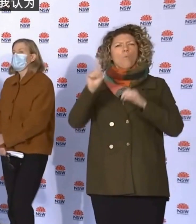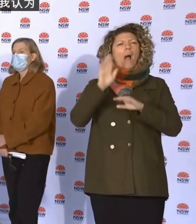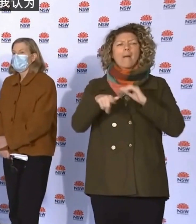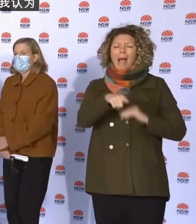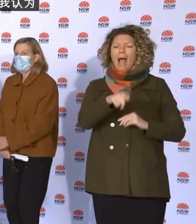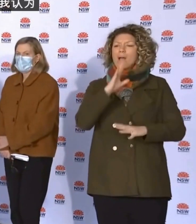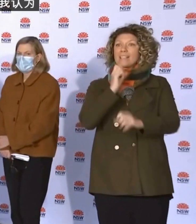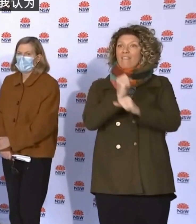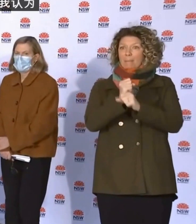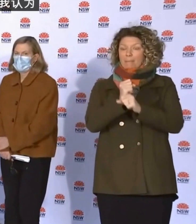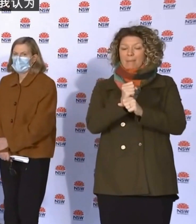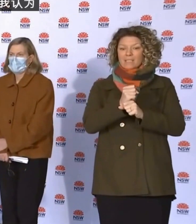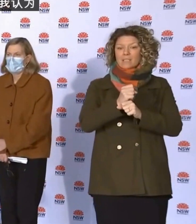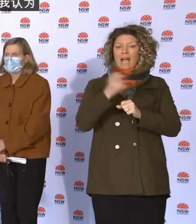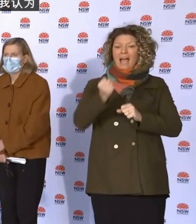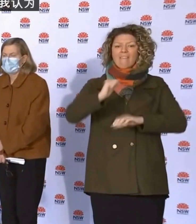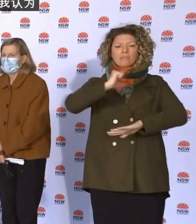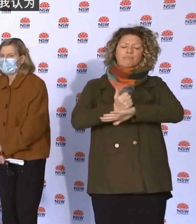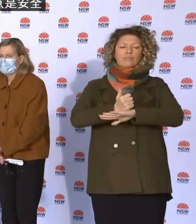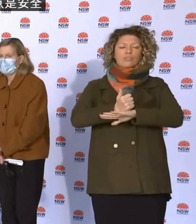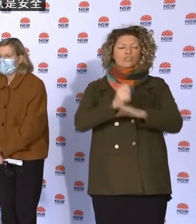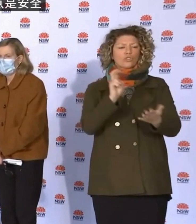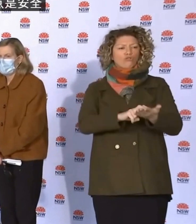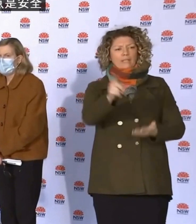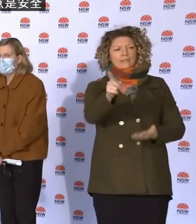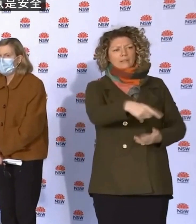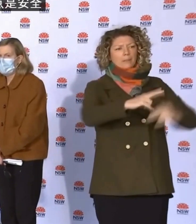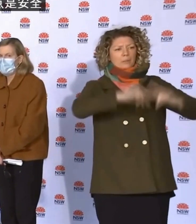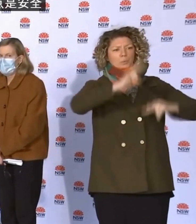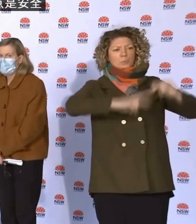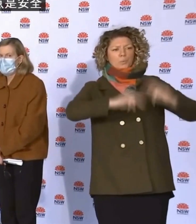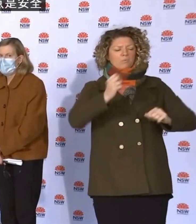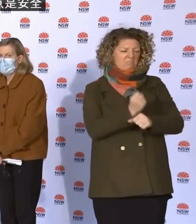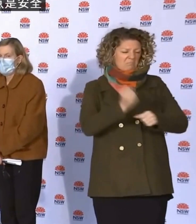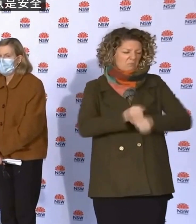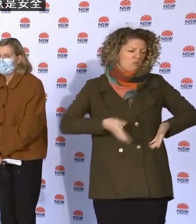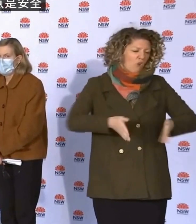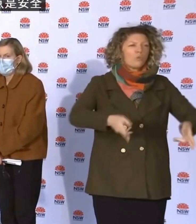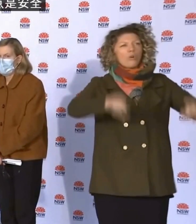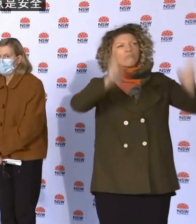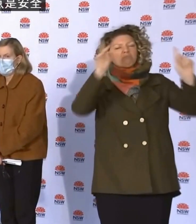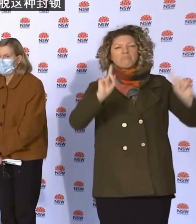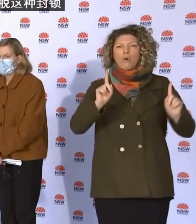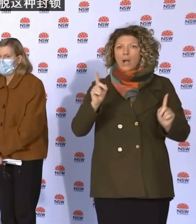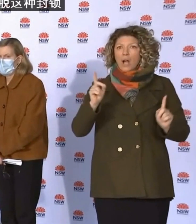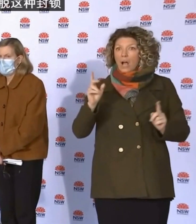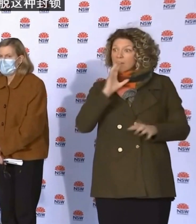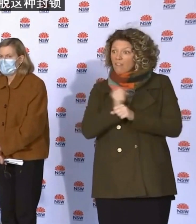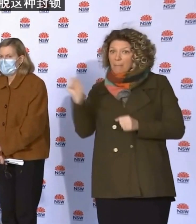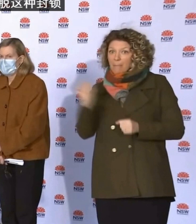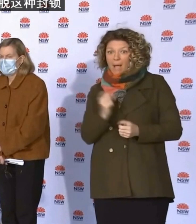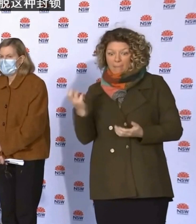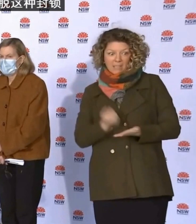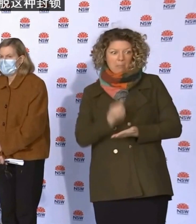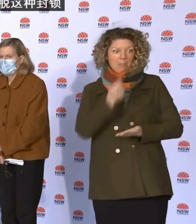as a result of this pause? I think the public would appreciate that our first focus is on safety and on reducing